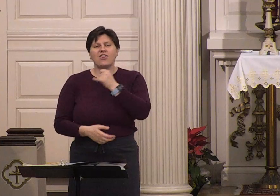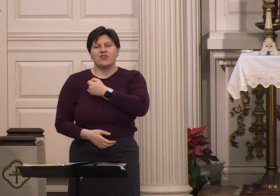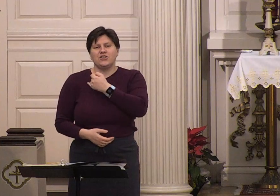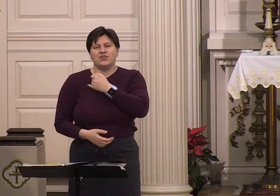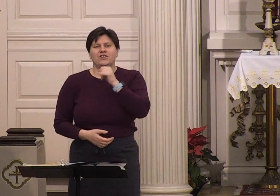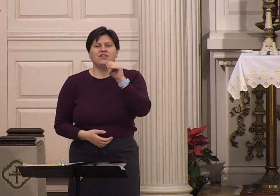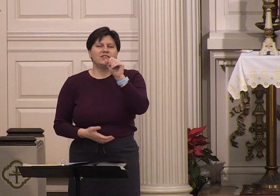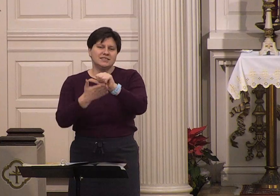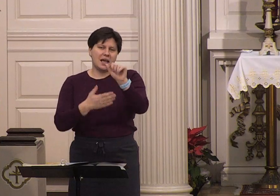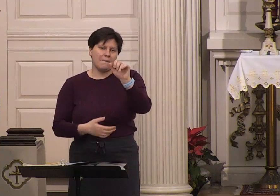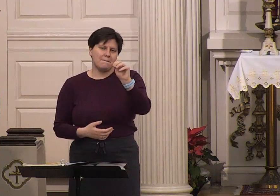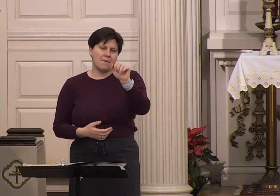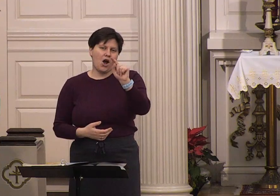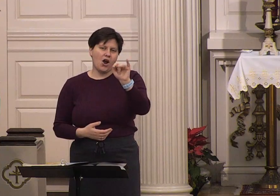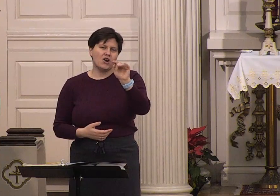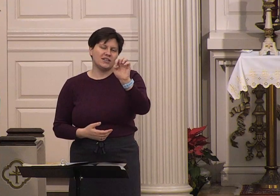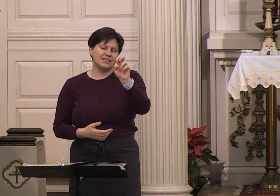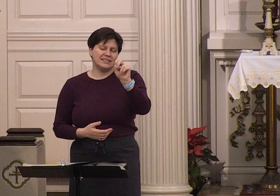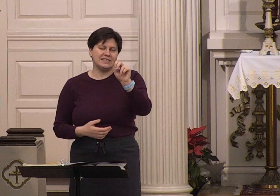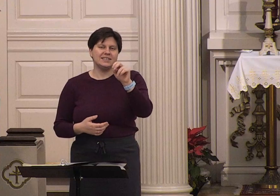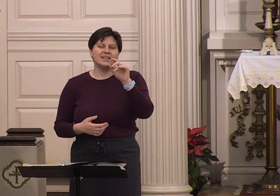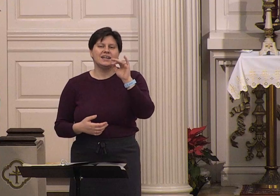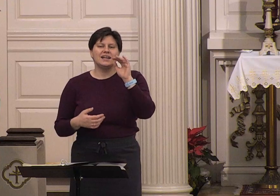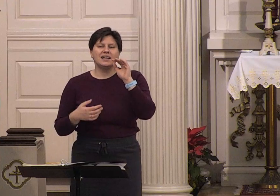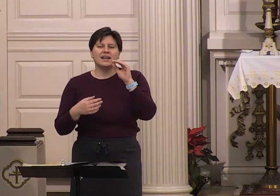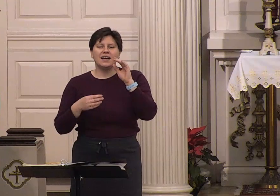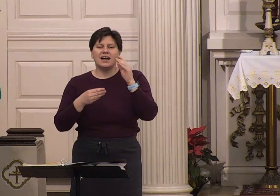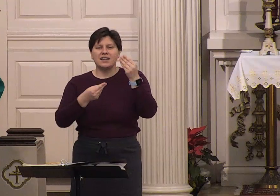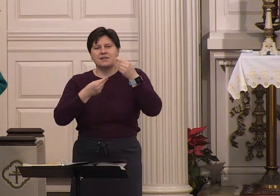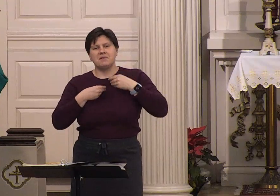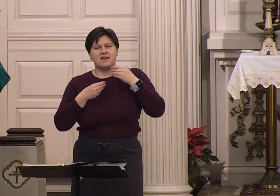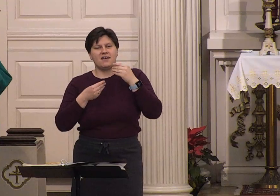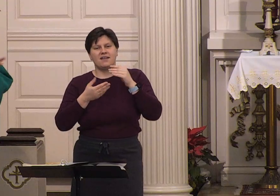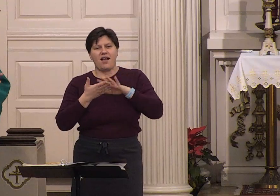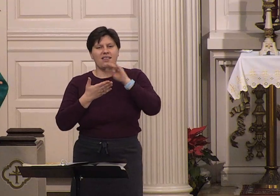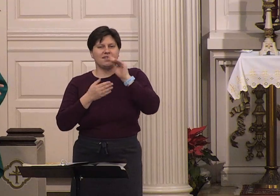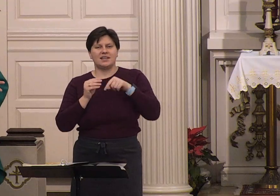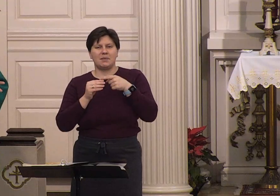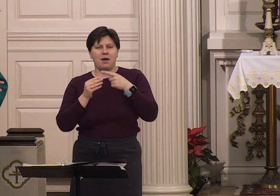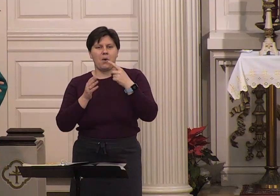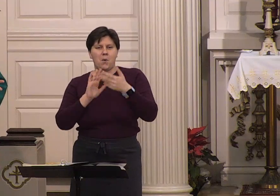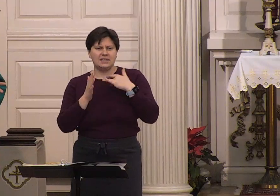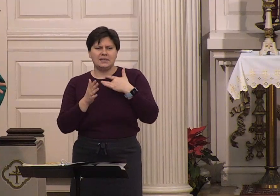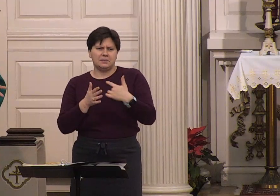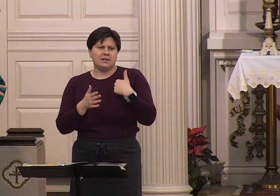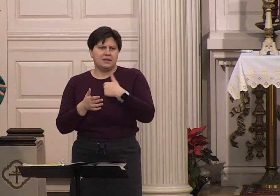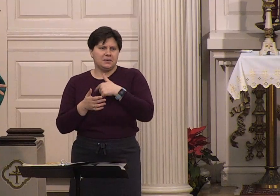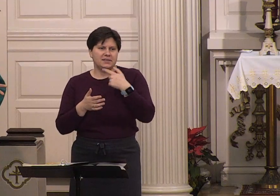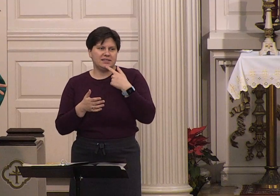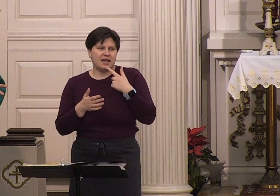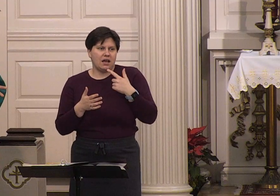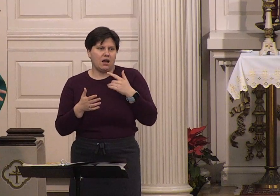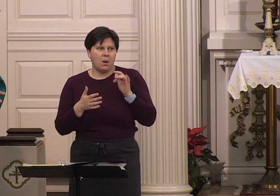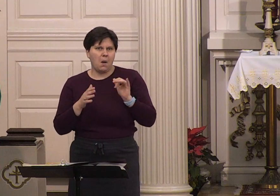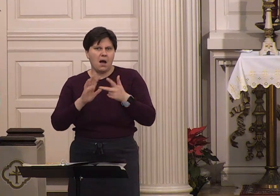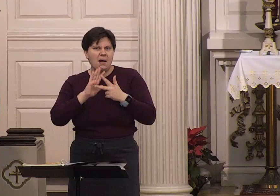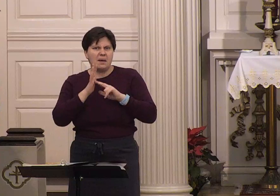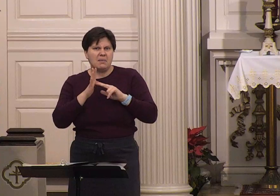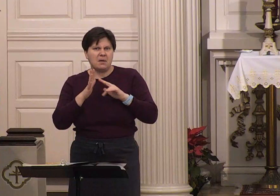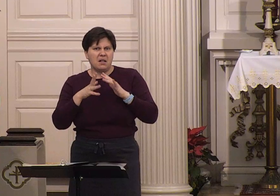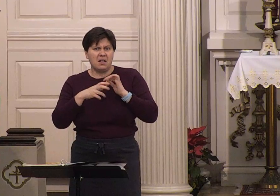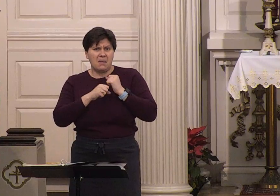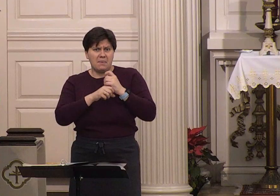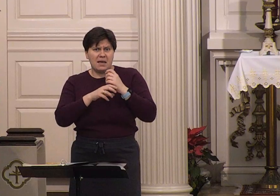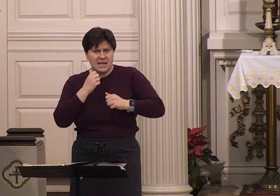what this particular beatitude means. We just fret about the part where people are being mean to us.